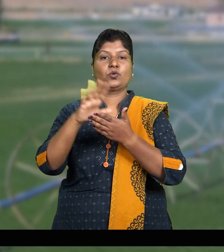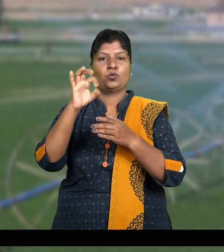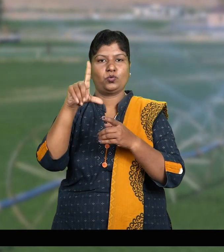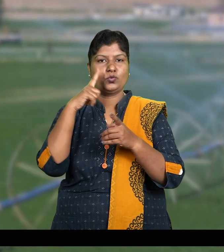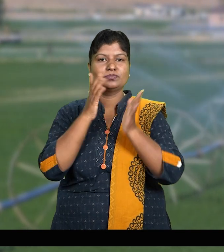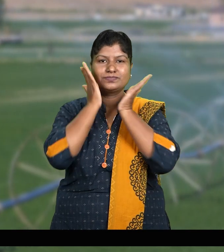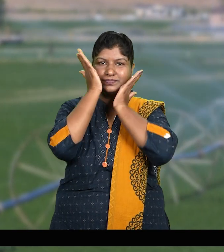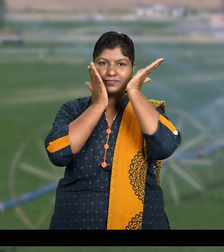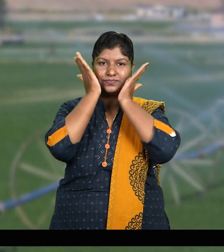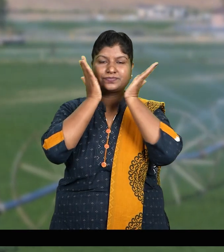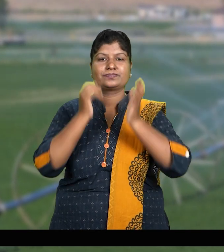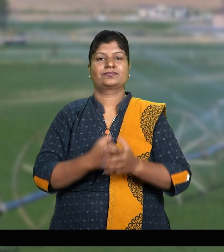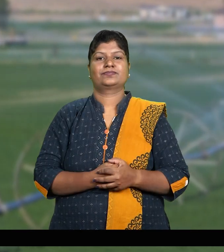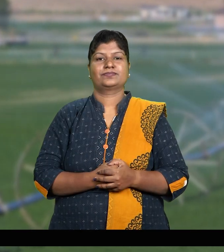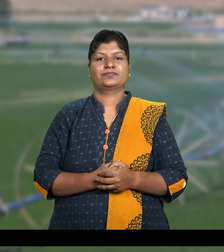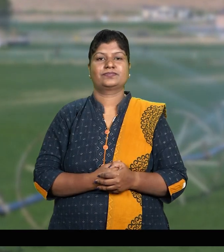Holi,